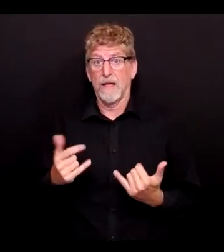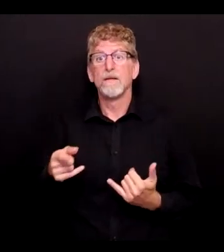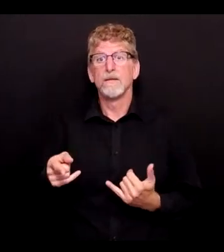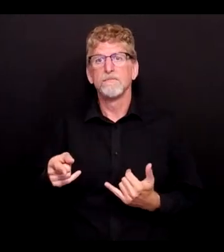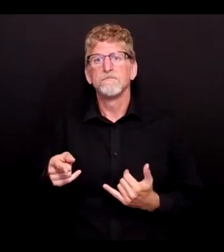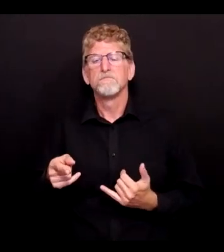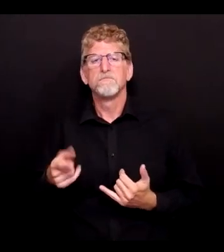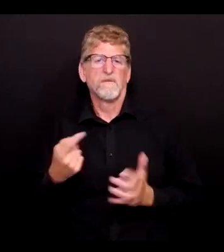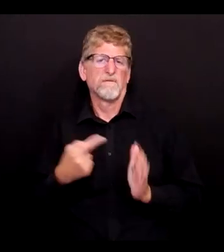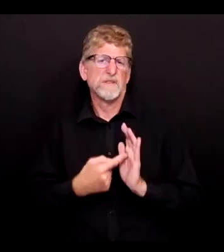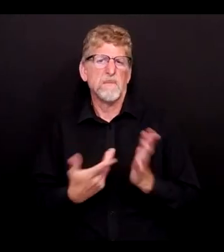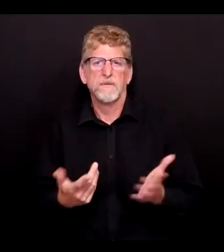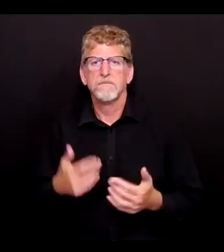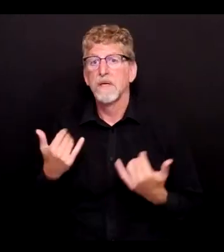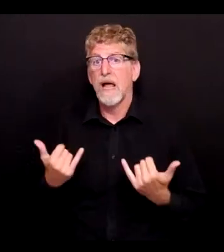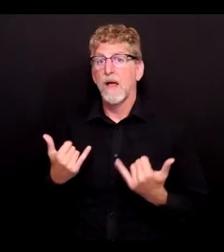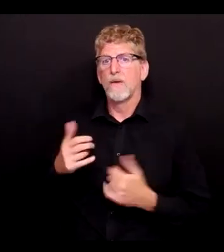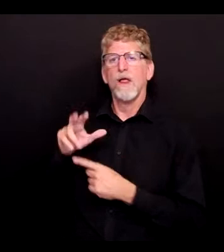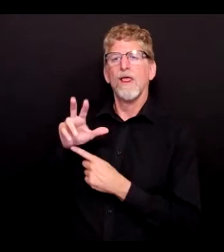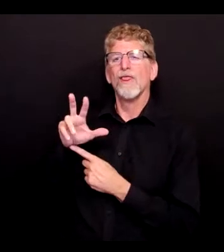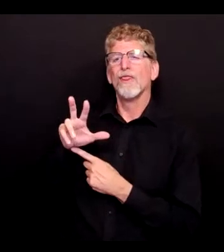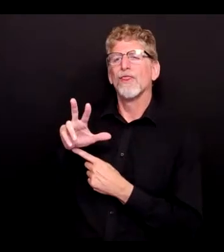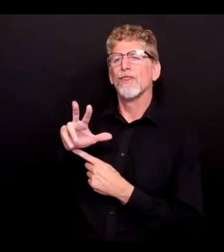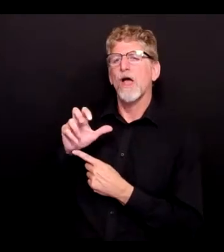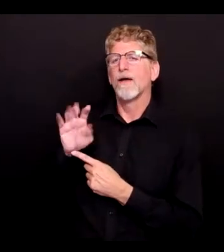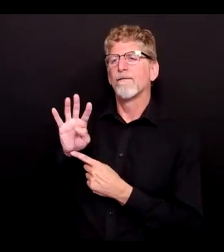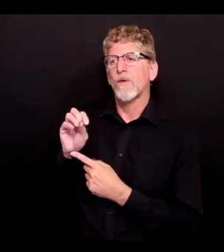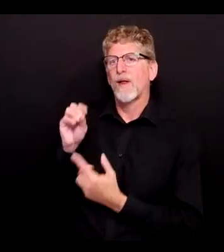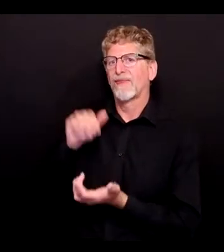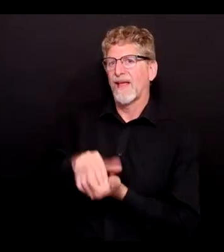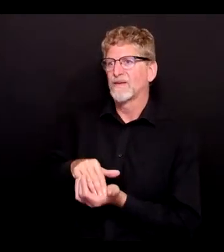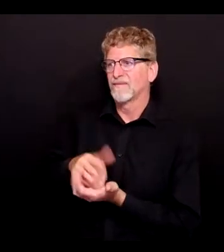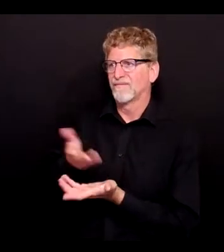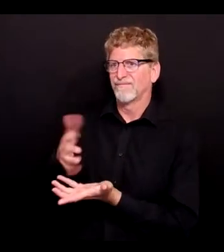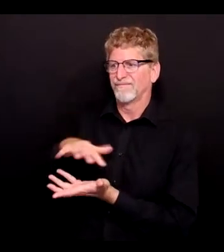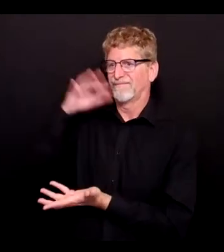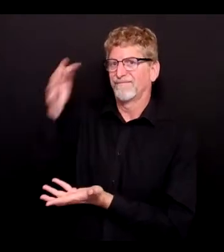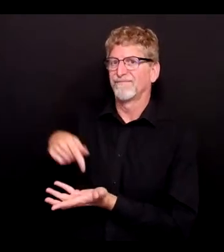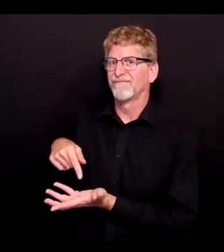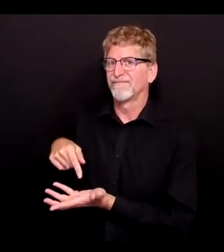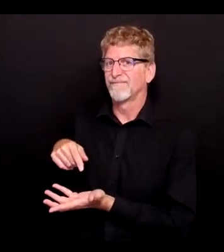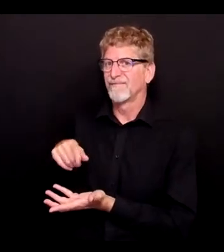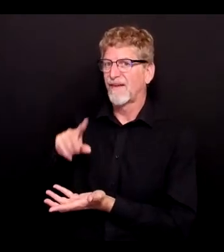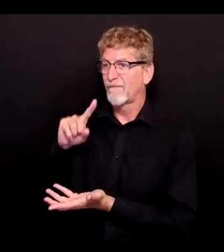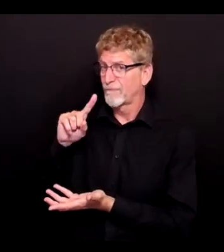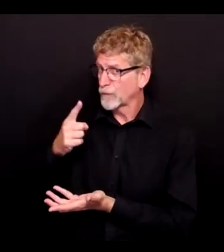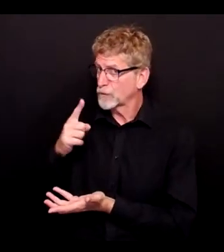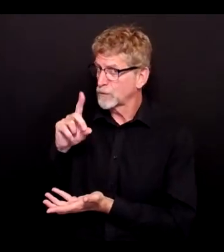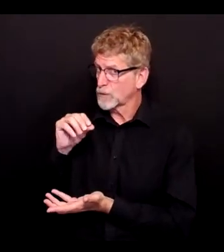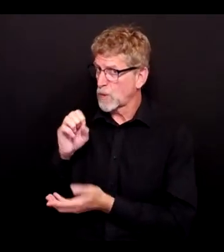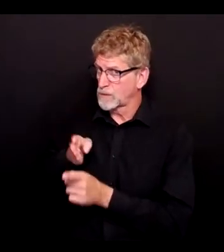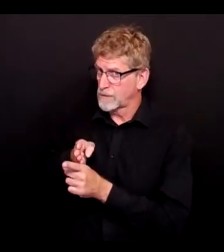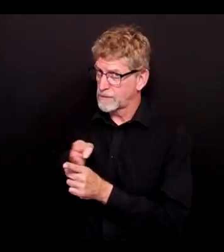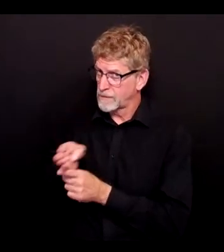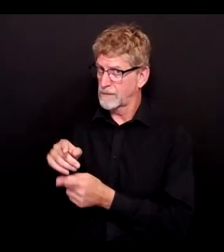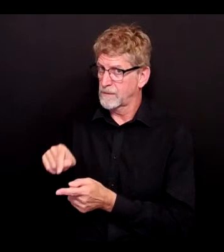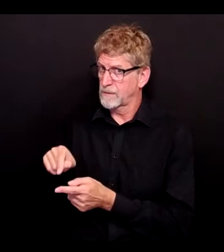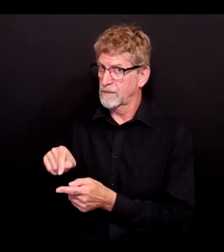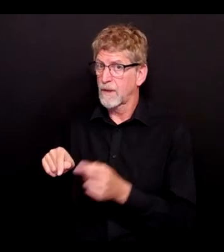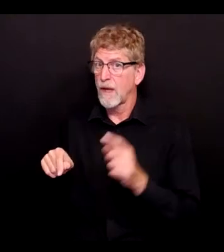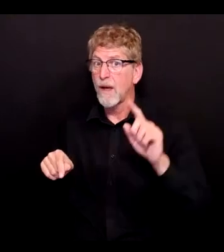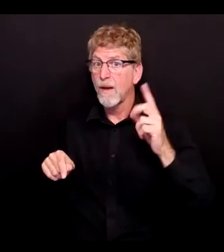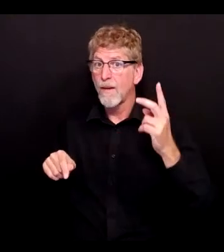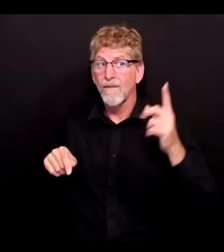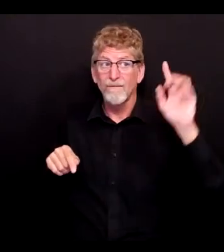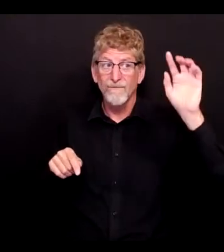we're at about 340,000 total first doses between what the state is allocating and what the federal government is